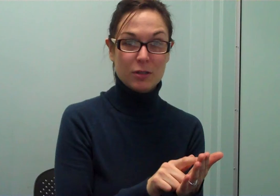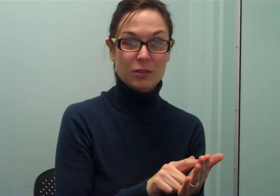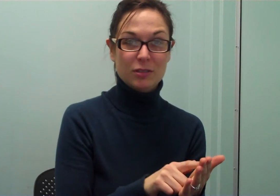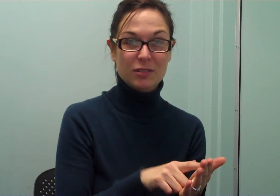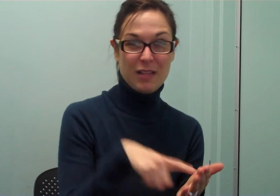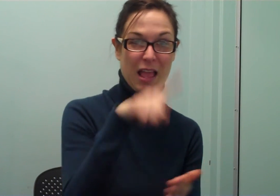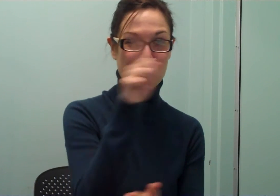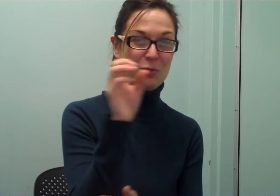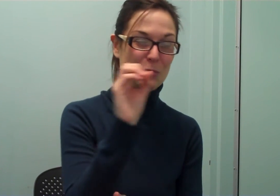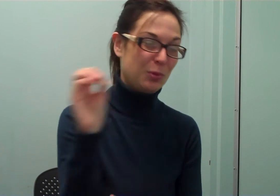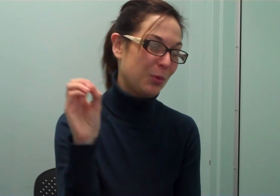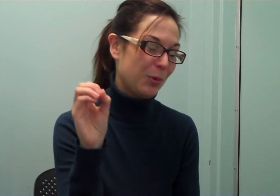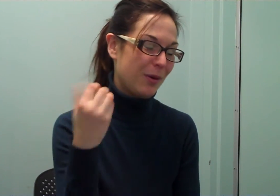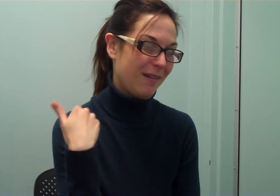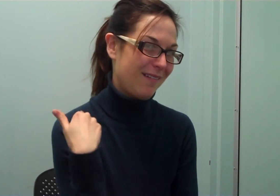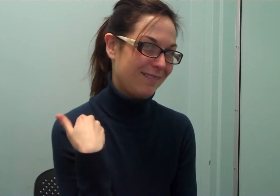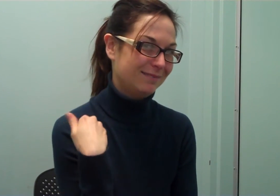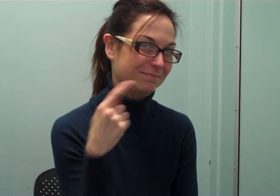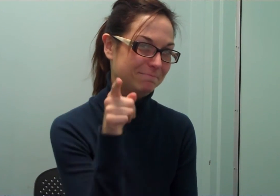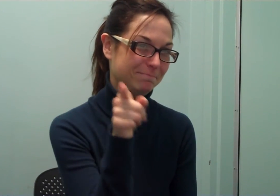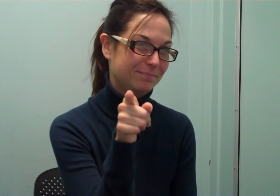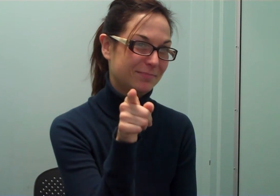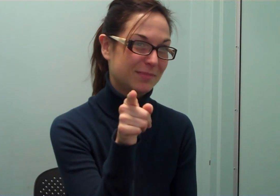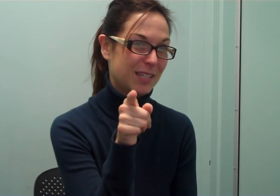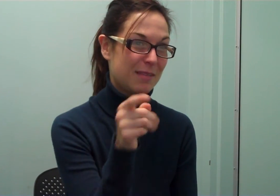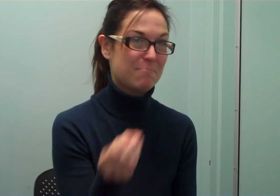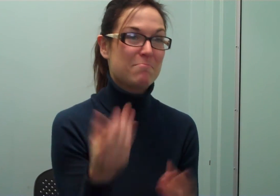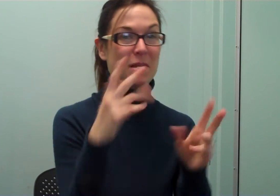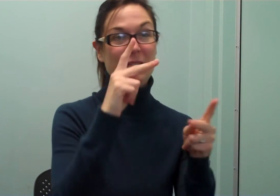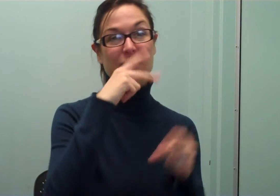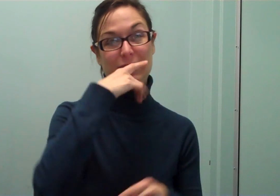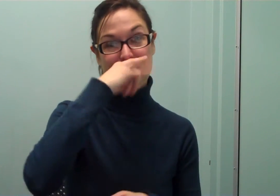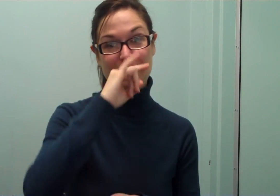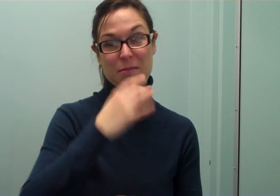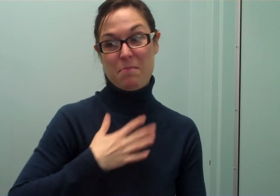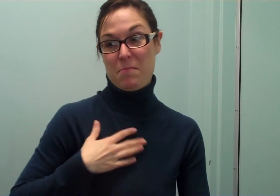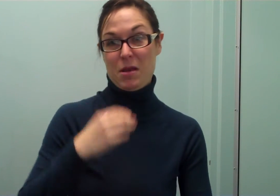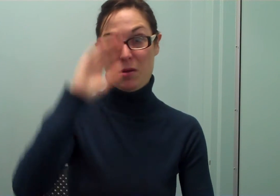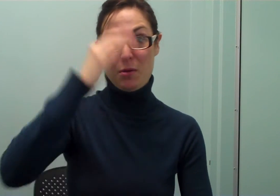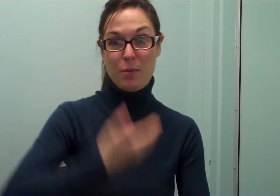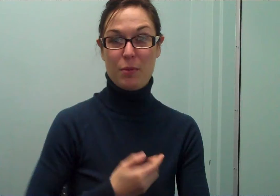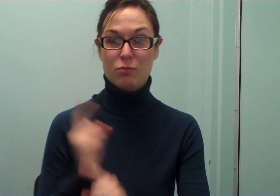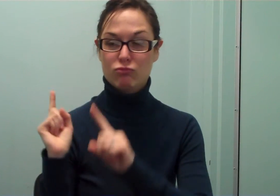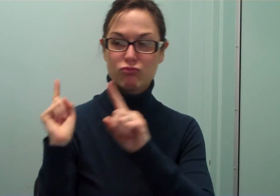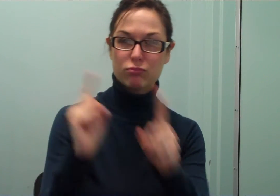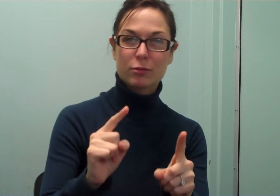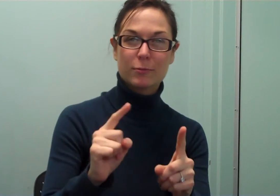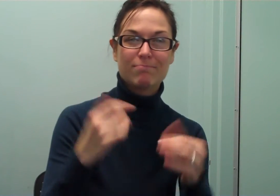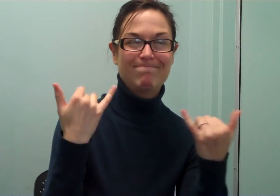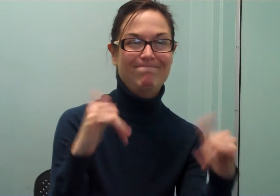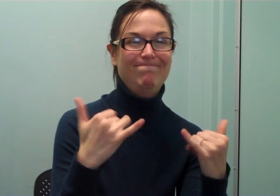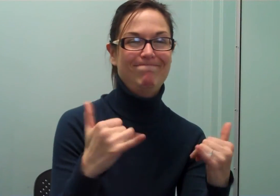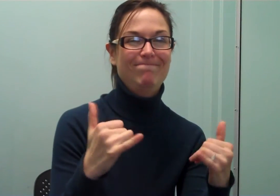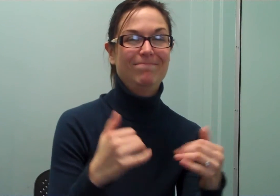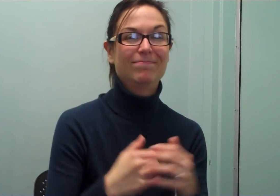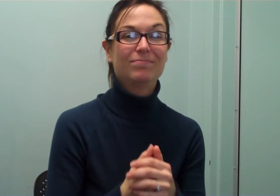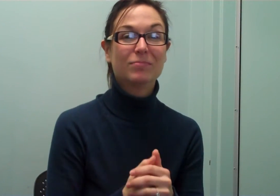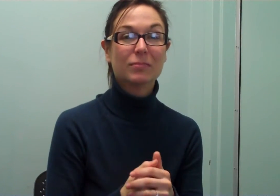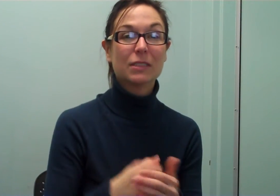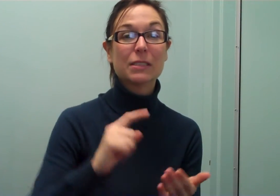my relatives when he gets a craving for an animal. Unfortunately, he's not going to be able to